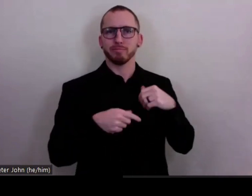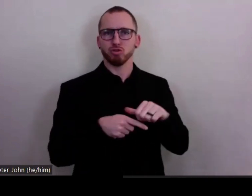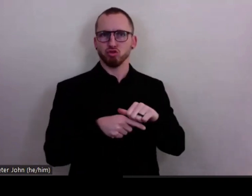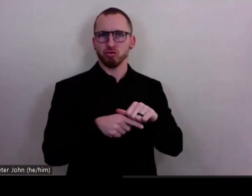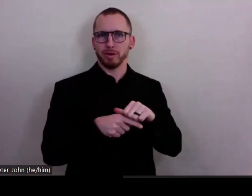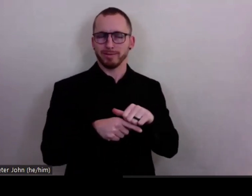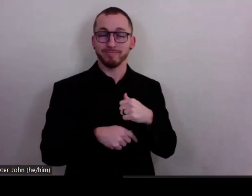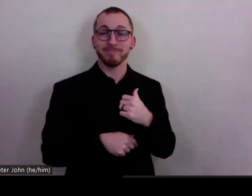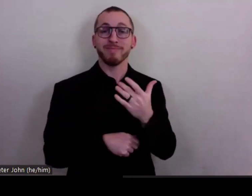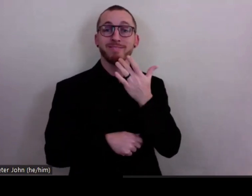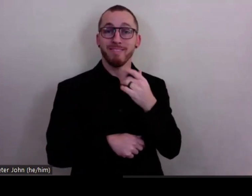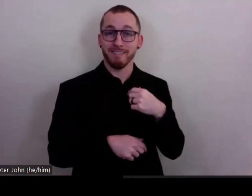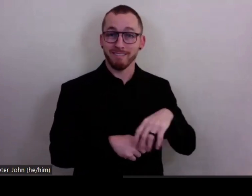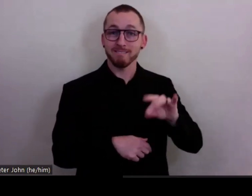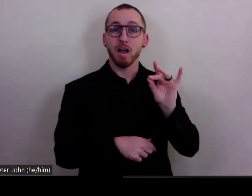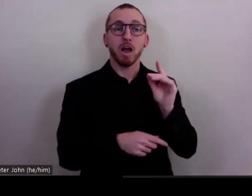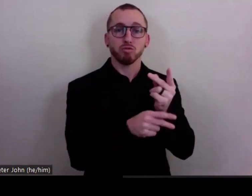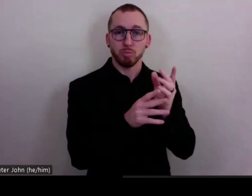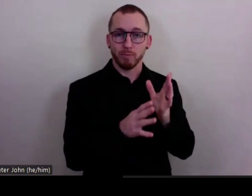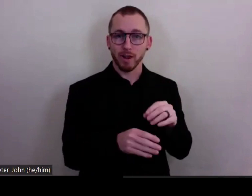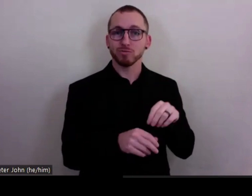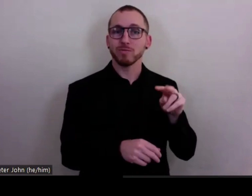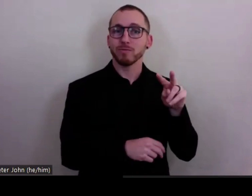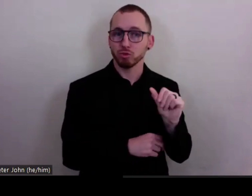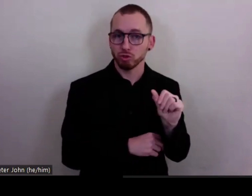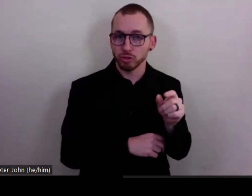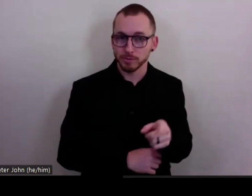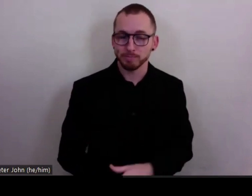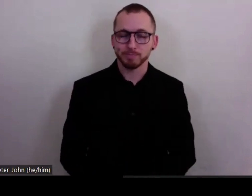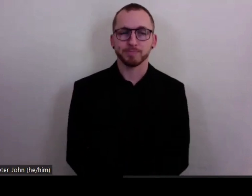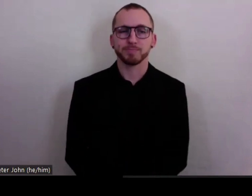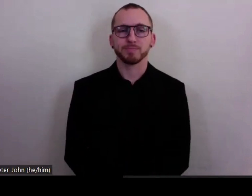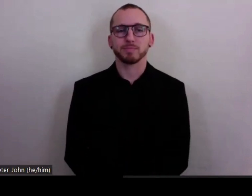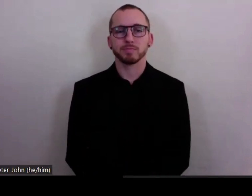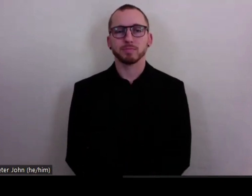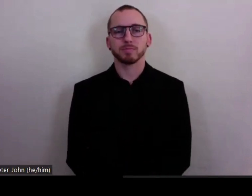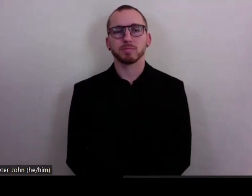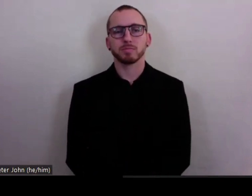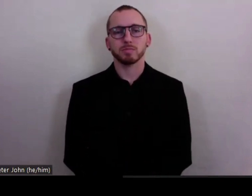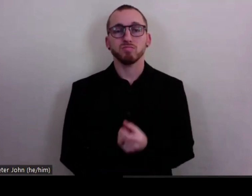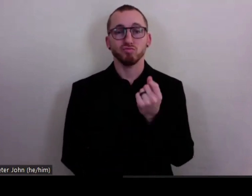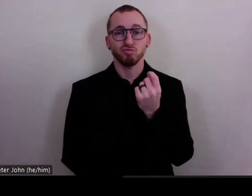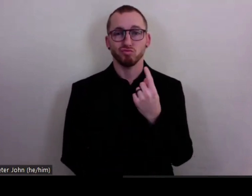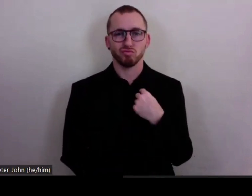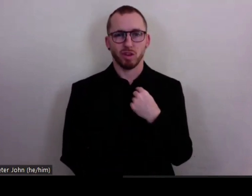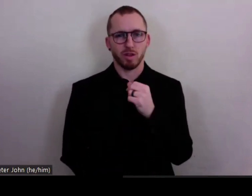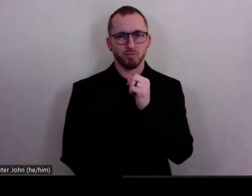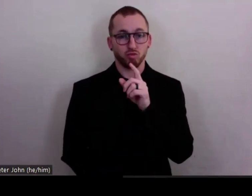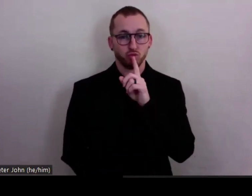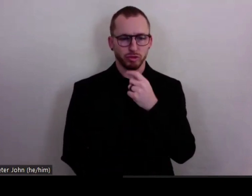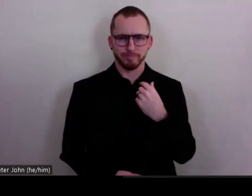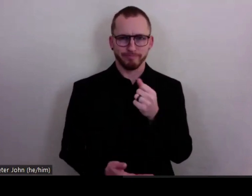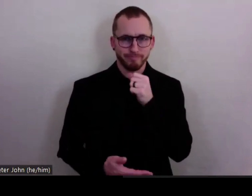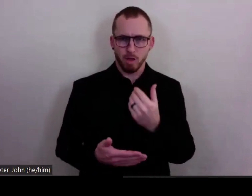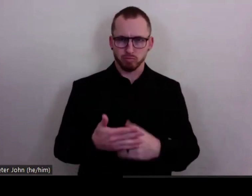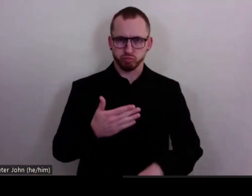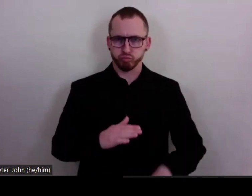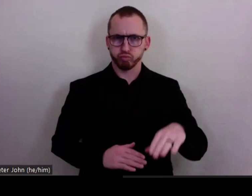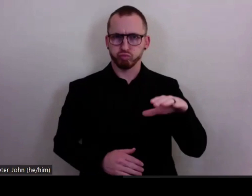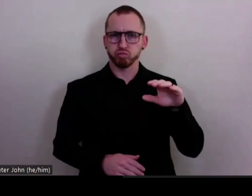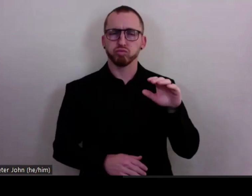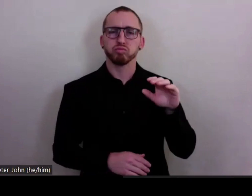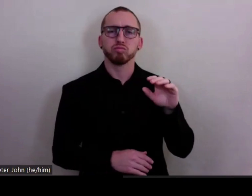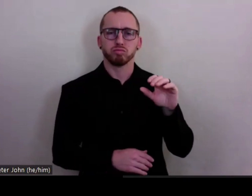supervisor in Virginia. And I'm not originally from the shore, and so I made the mistake of traveling